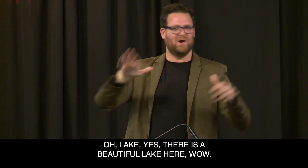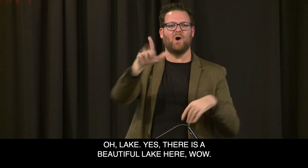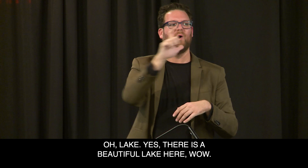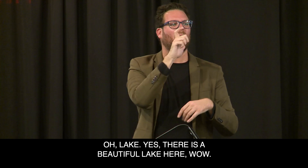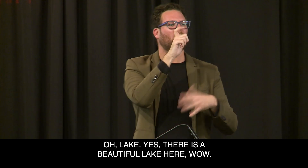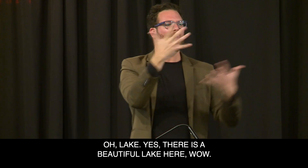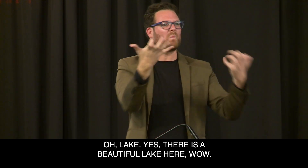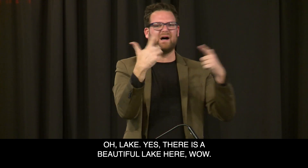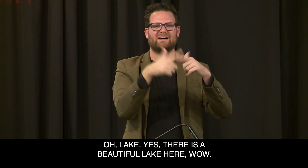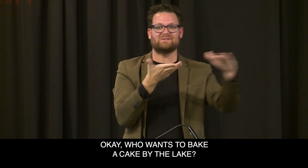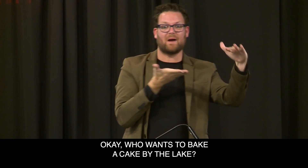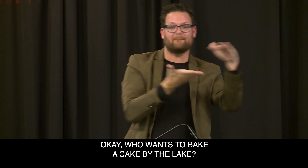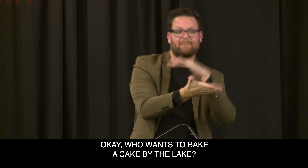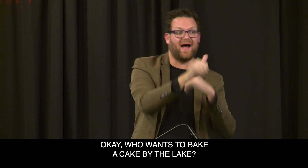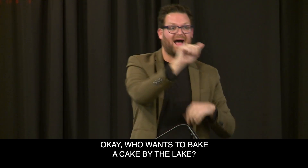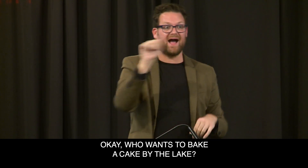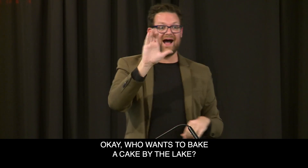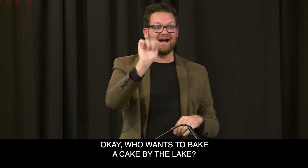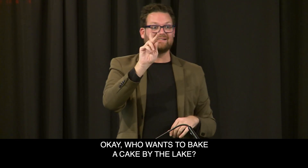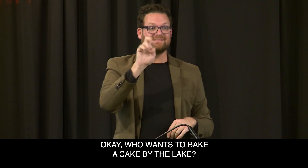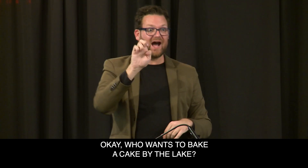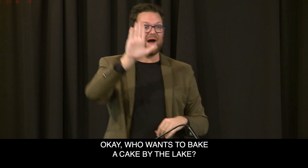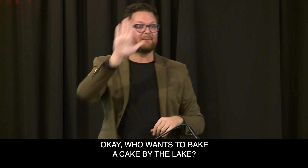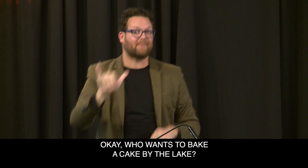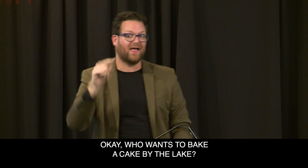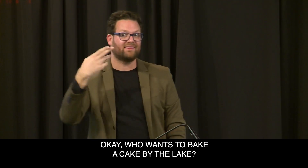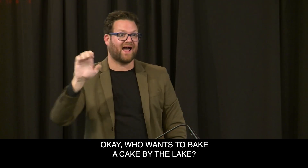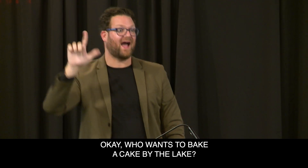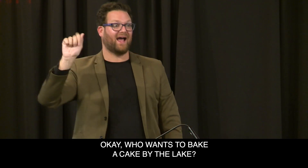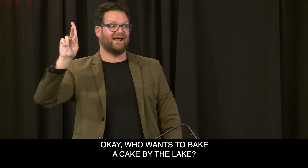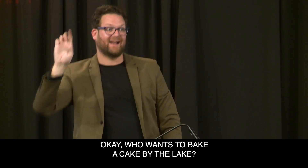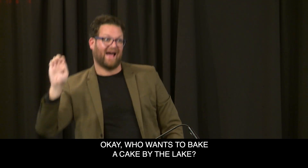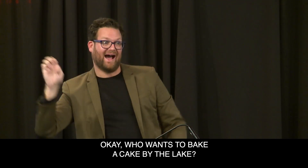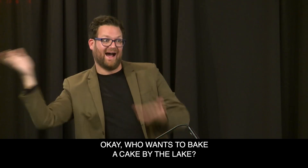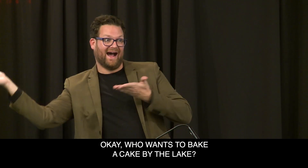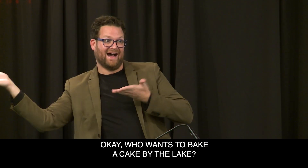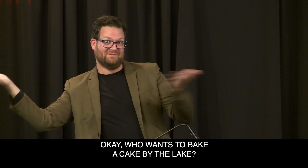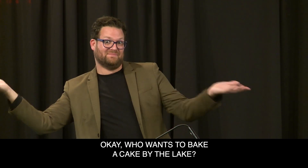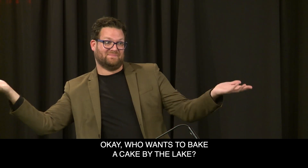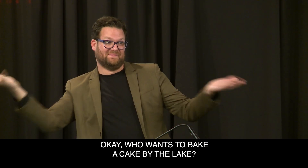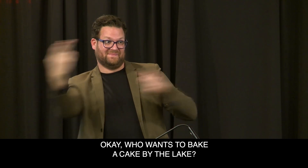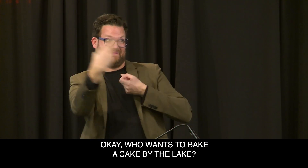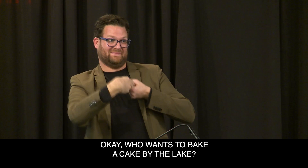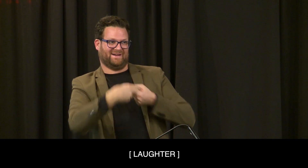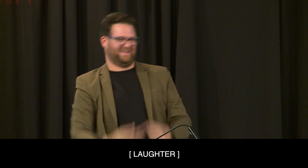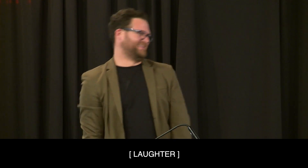here. Wow. Okay, who wants to bake a cake by the lake?